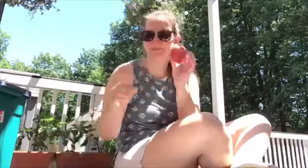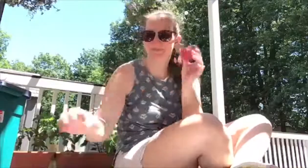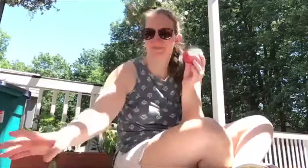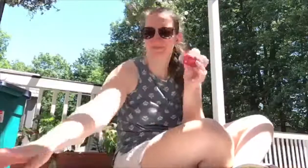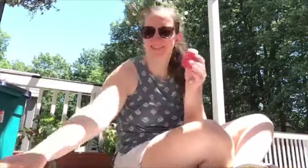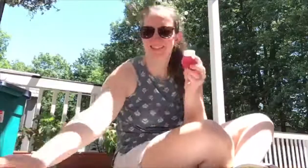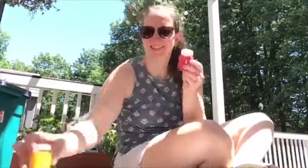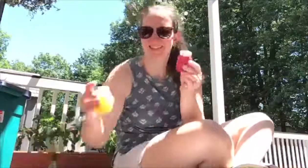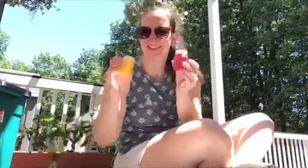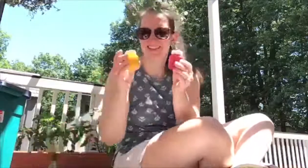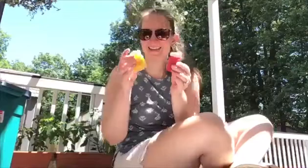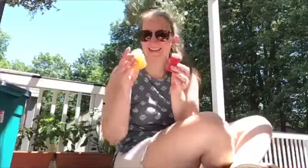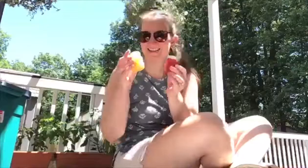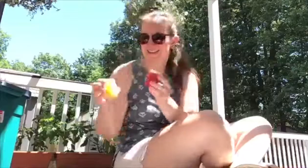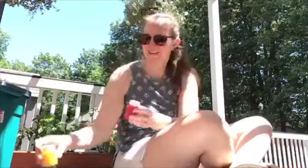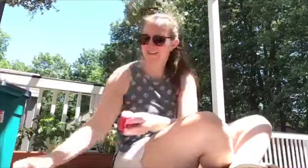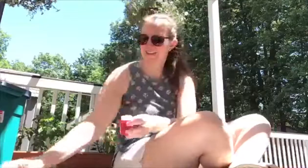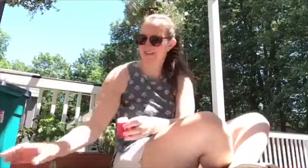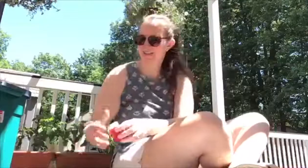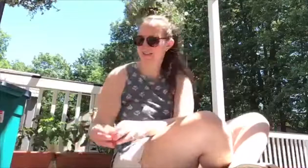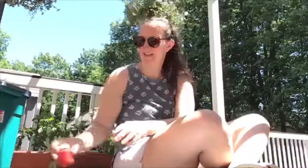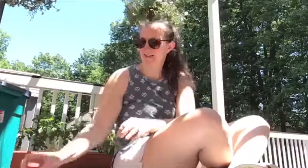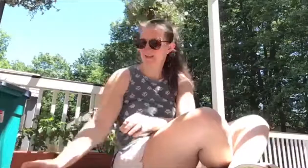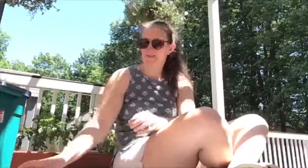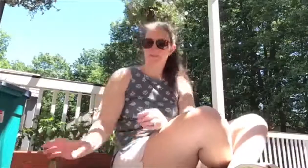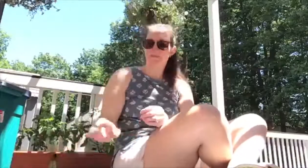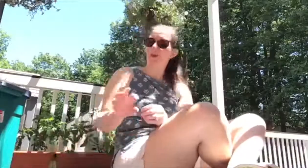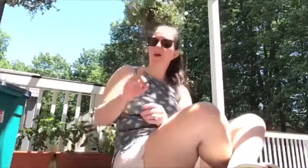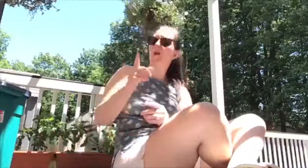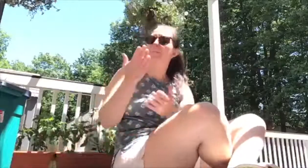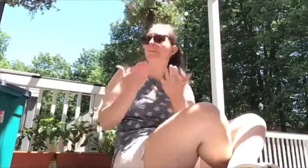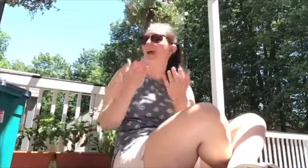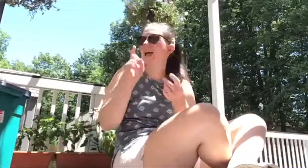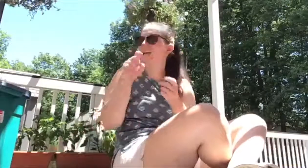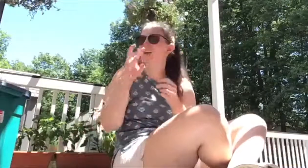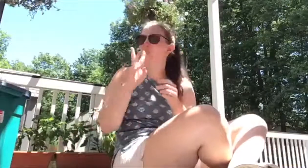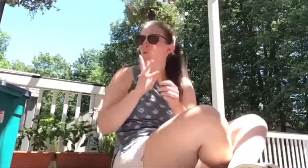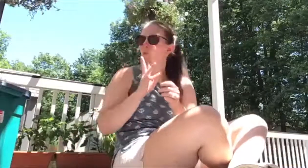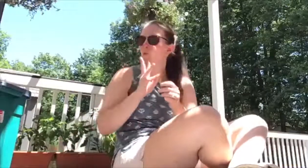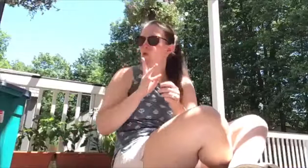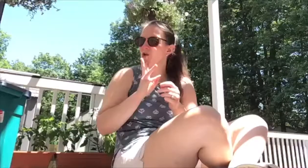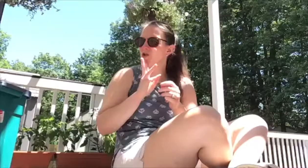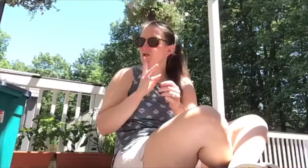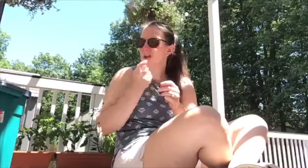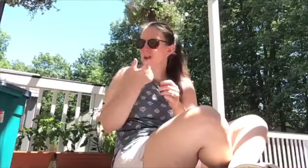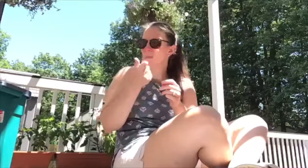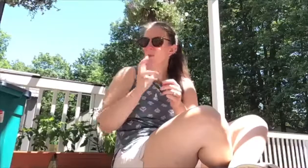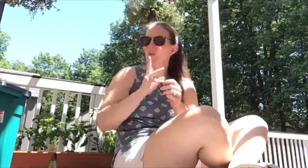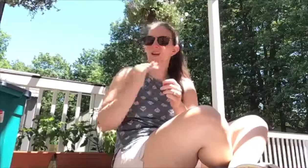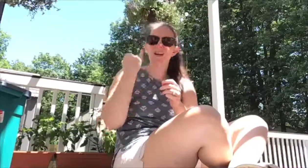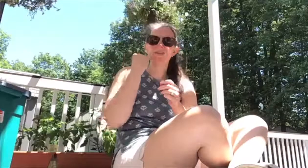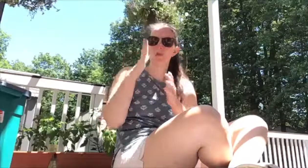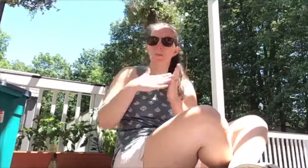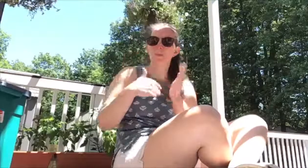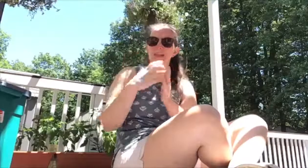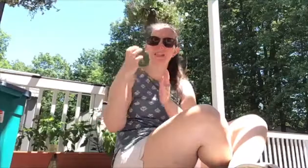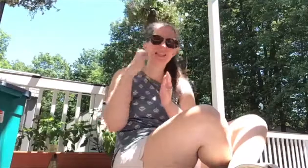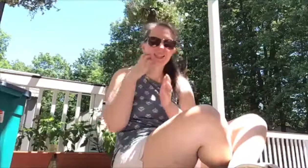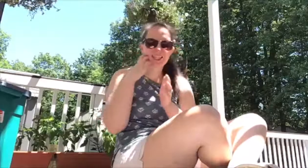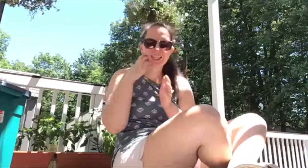maybe you'll need some water too if your